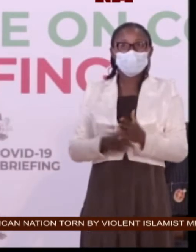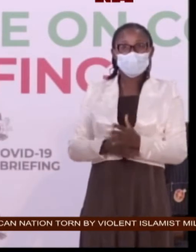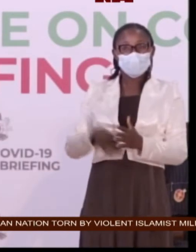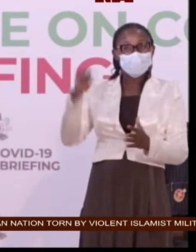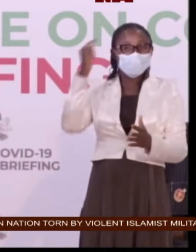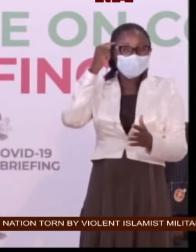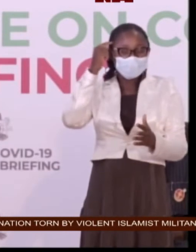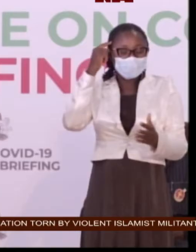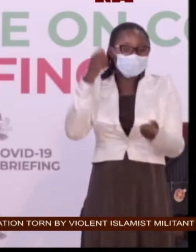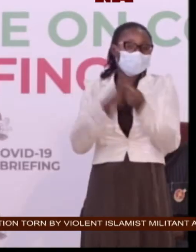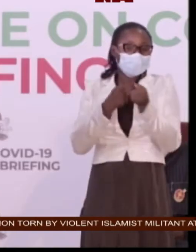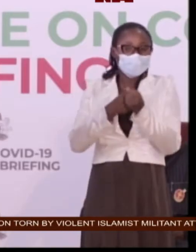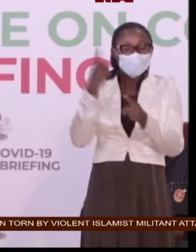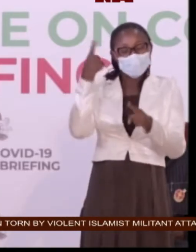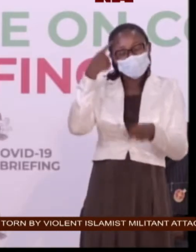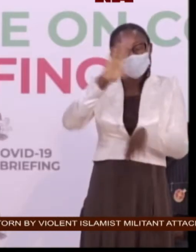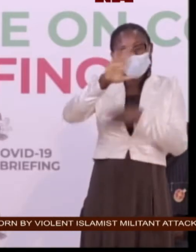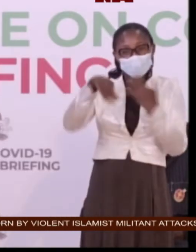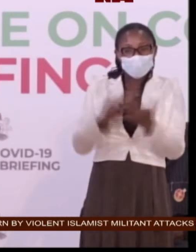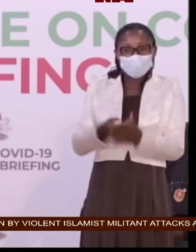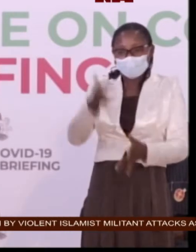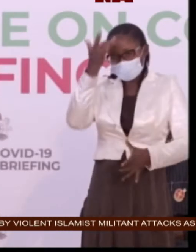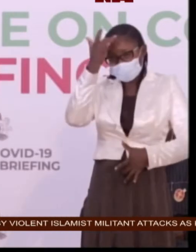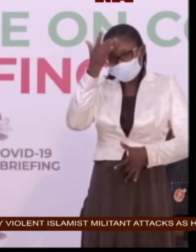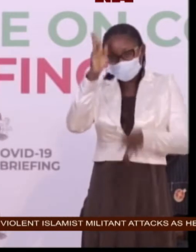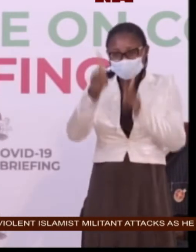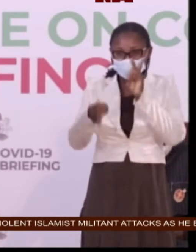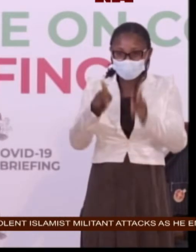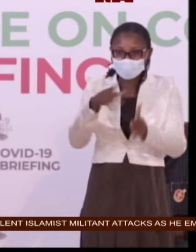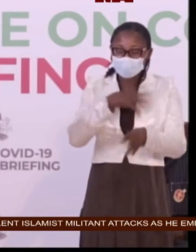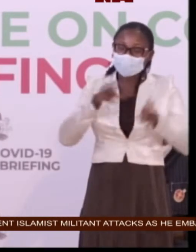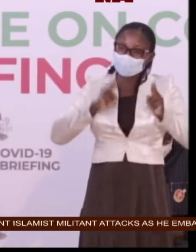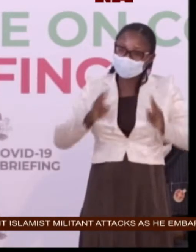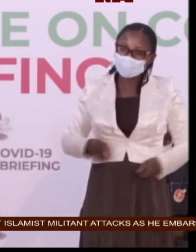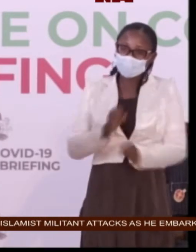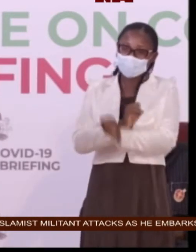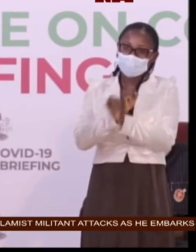for both patients and health workers.